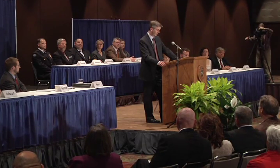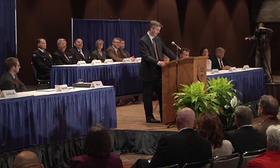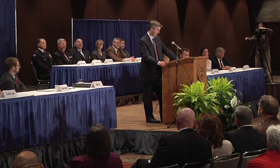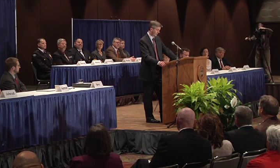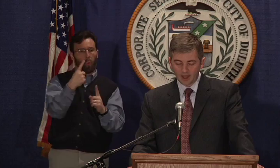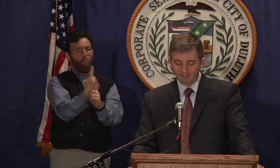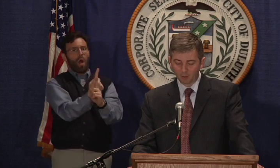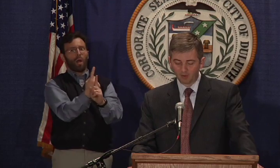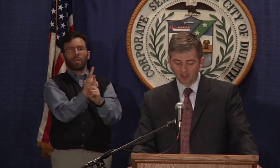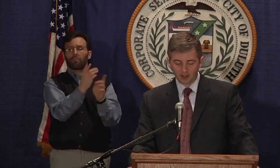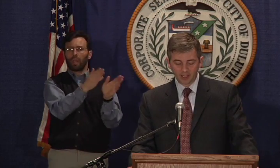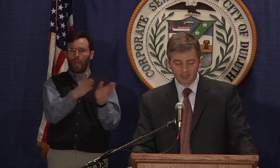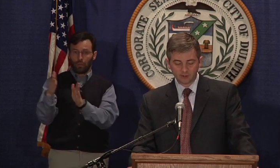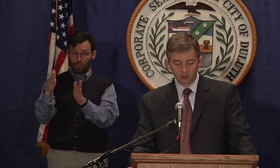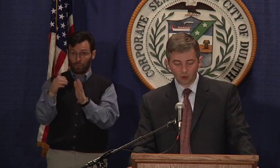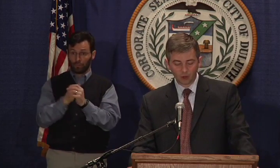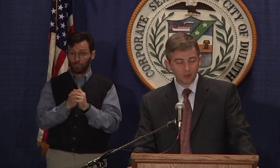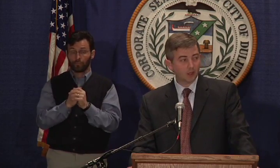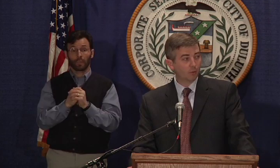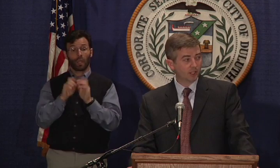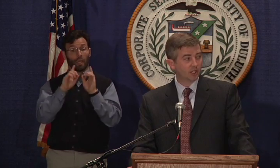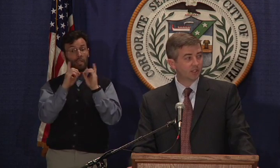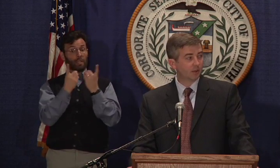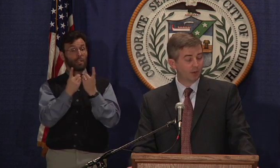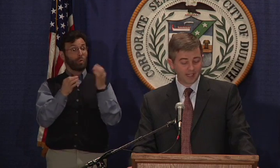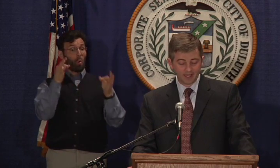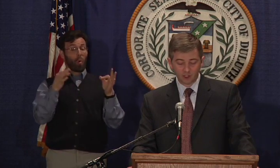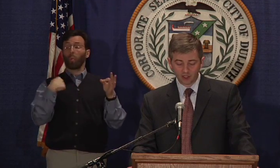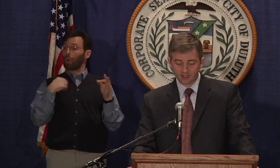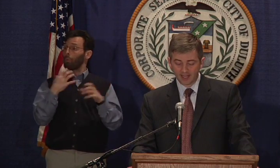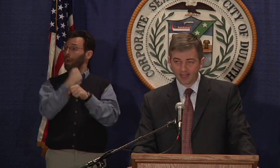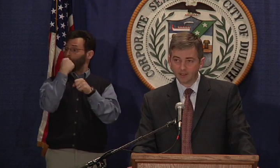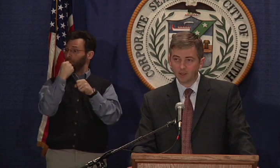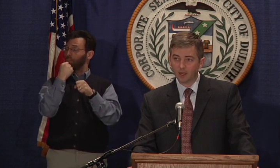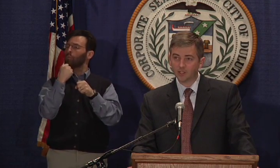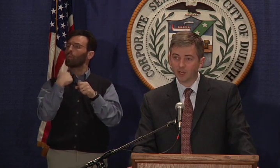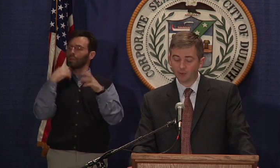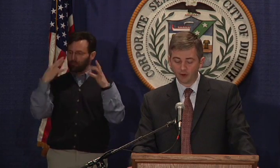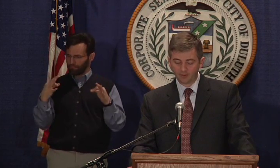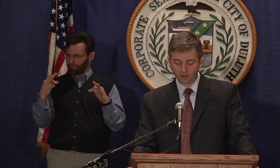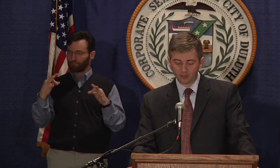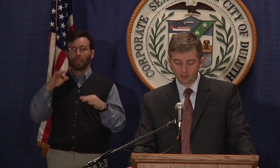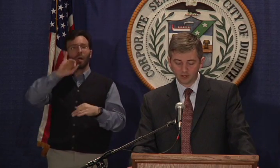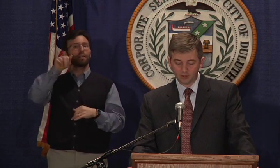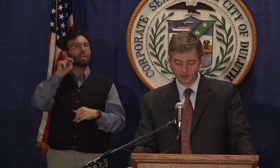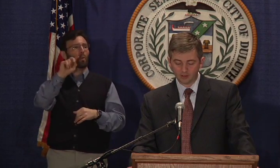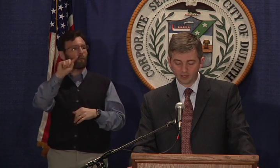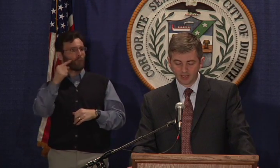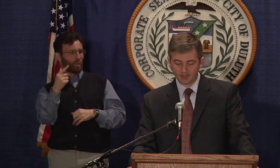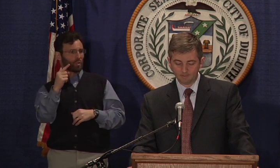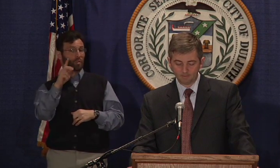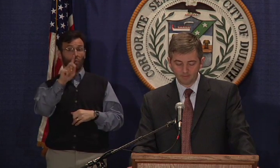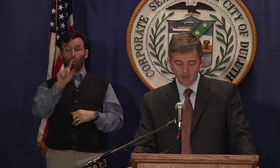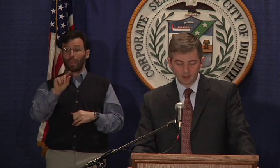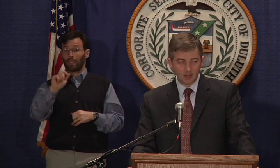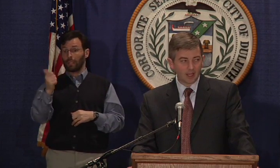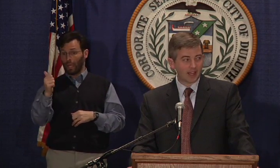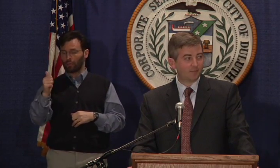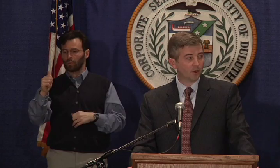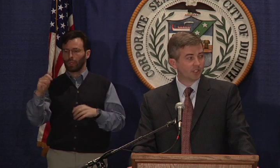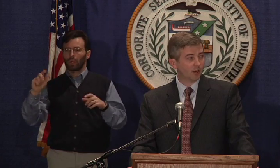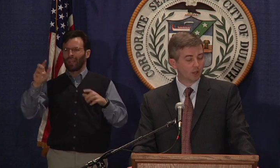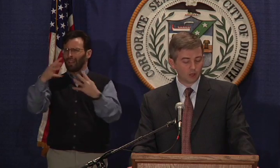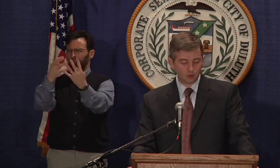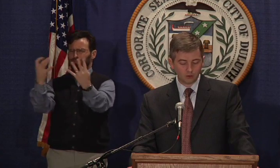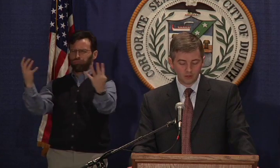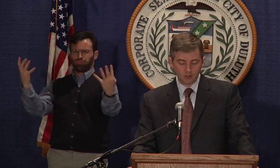plan. After prevailing in district court, we did just that on January 1st, 2010. In